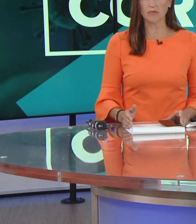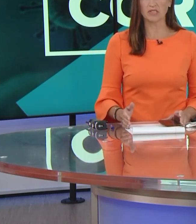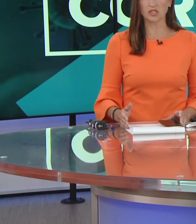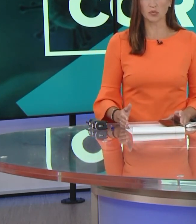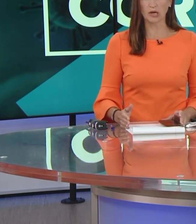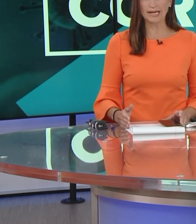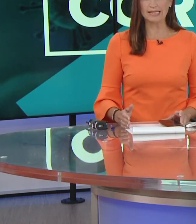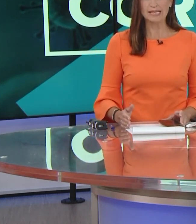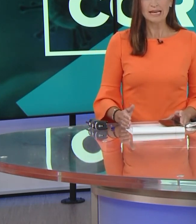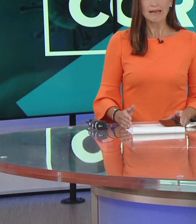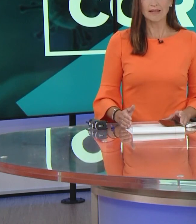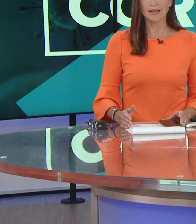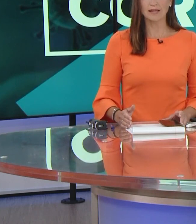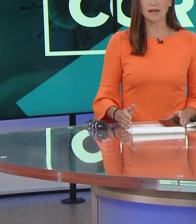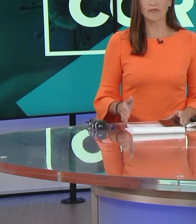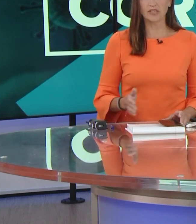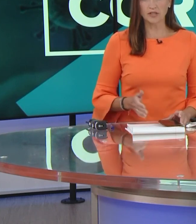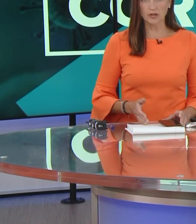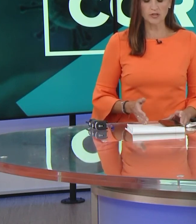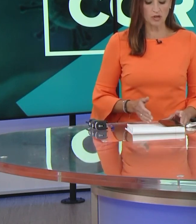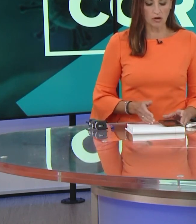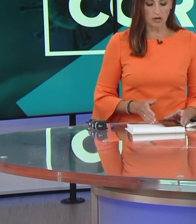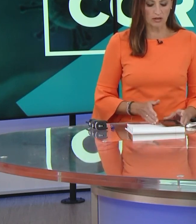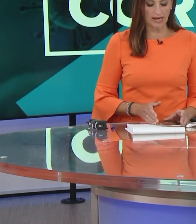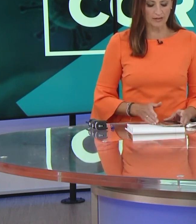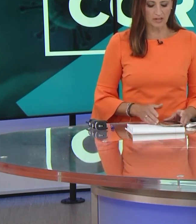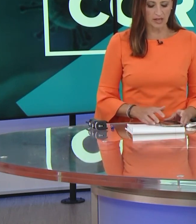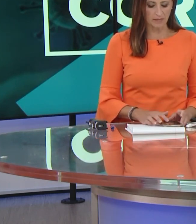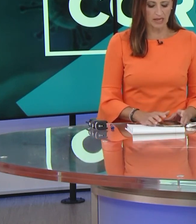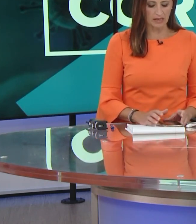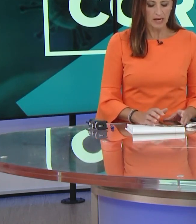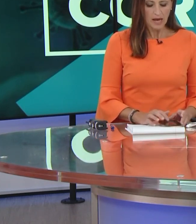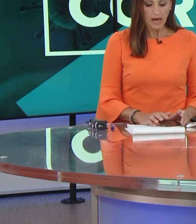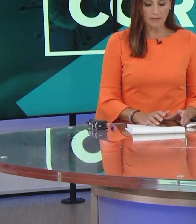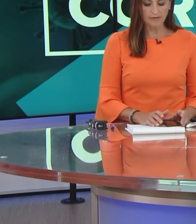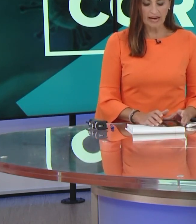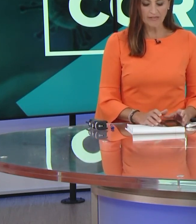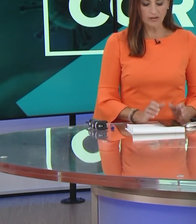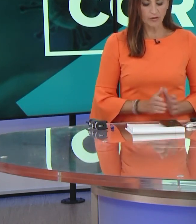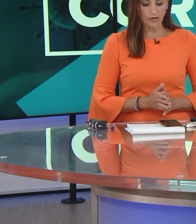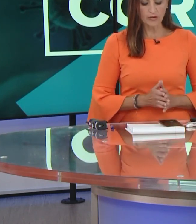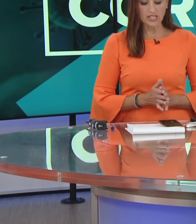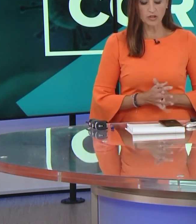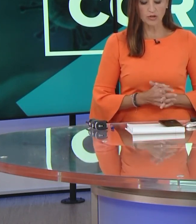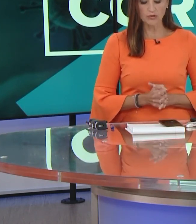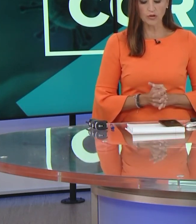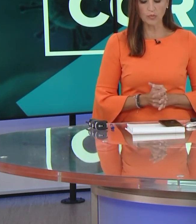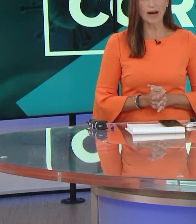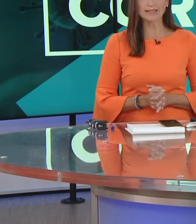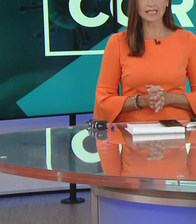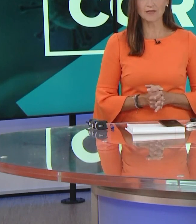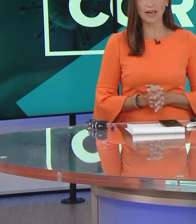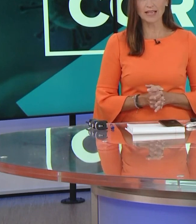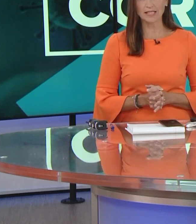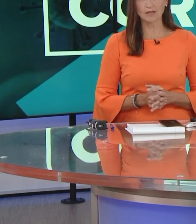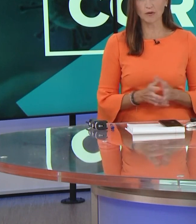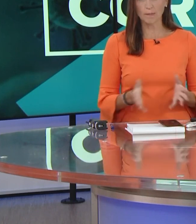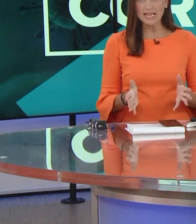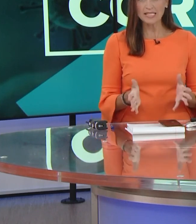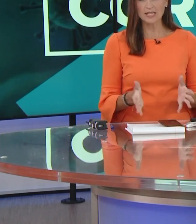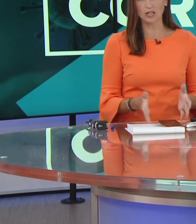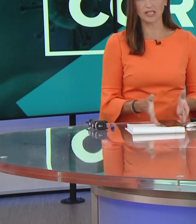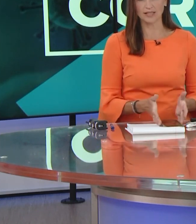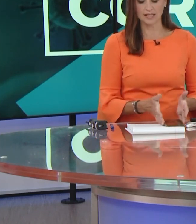nursing home is depressed, then visitors are allowed to come in. 532 new positive cases